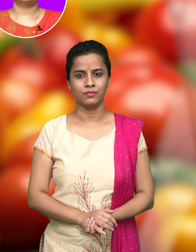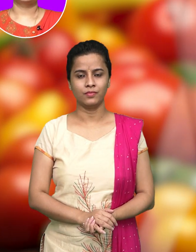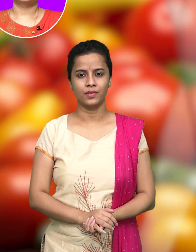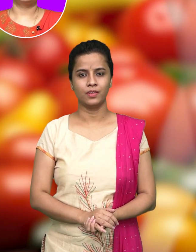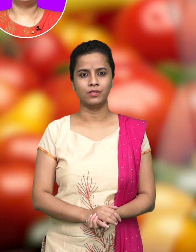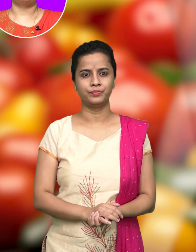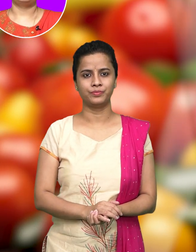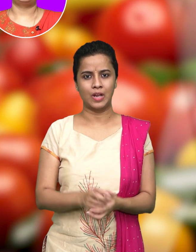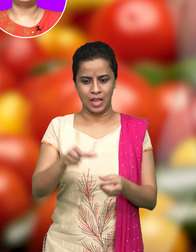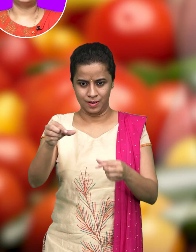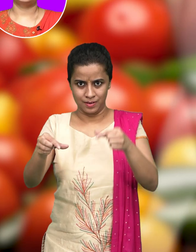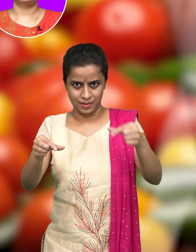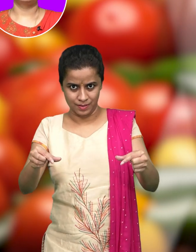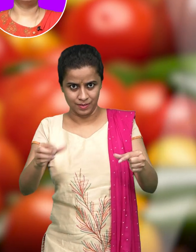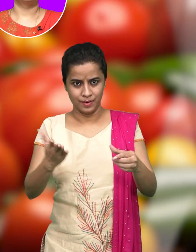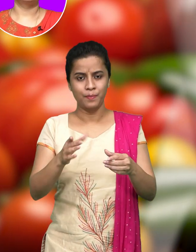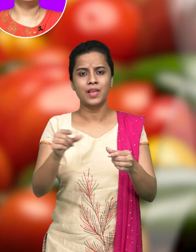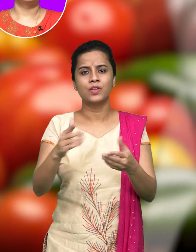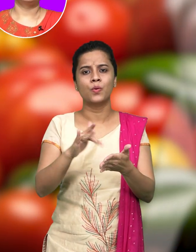Place the section in a petri dish